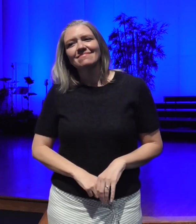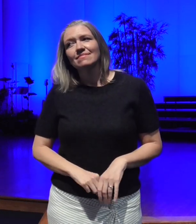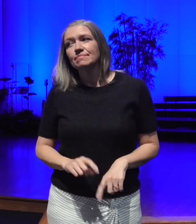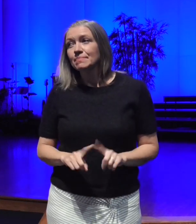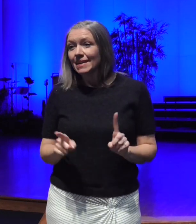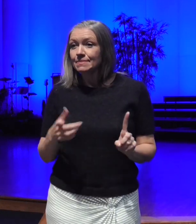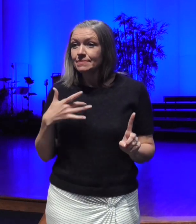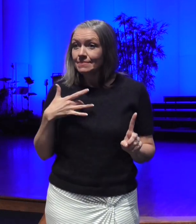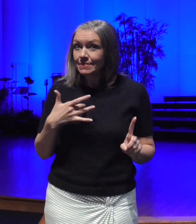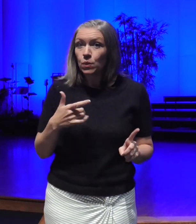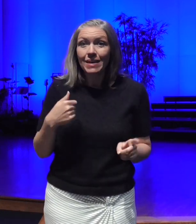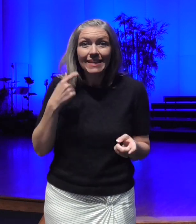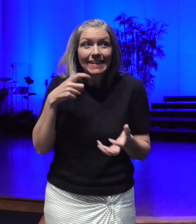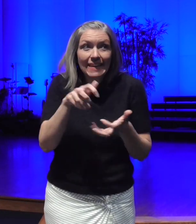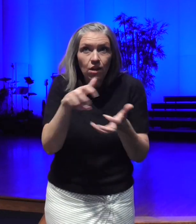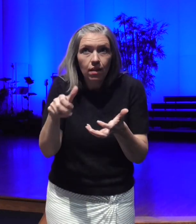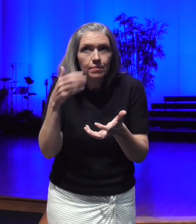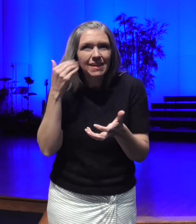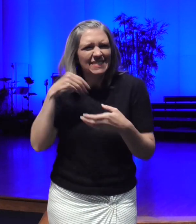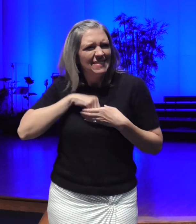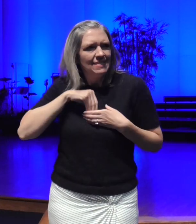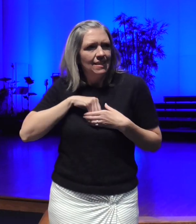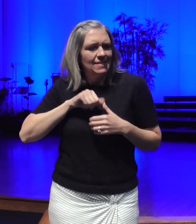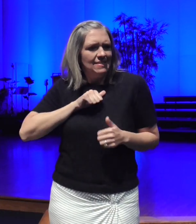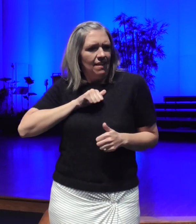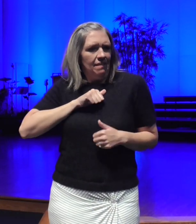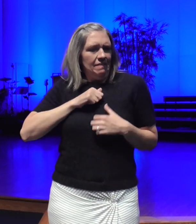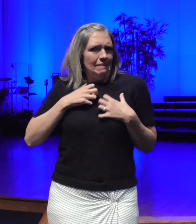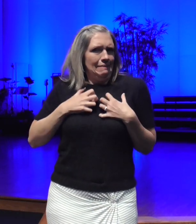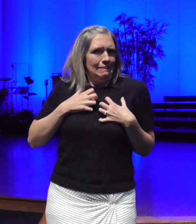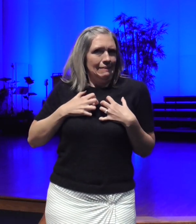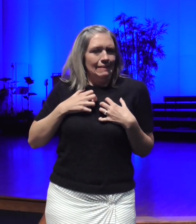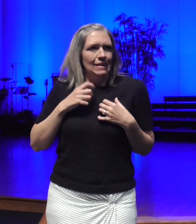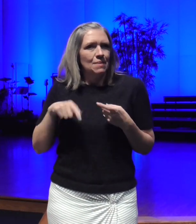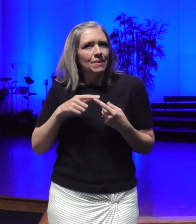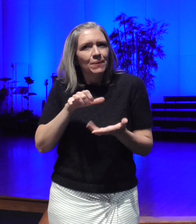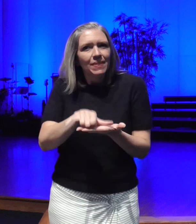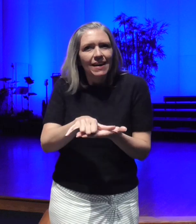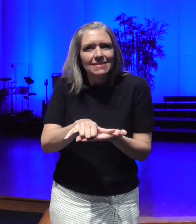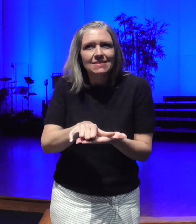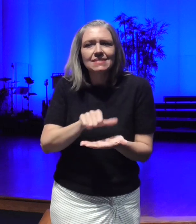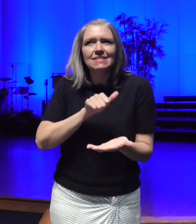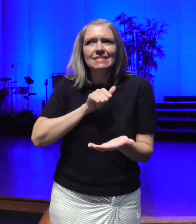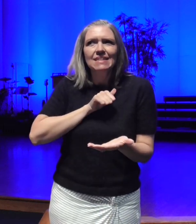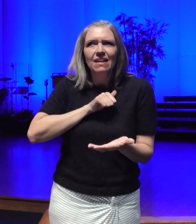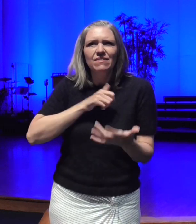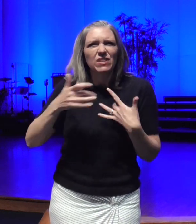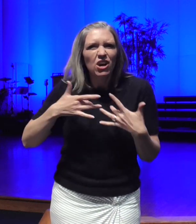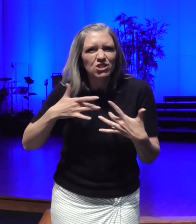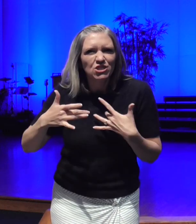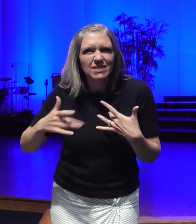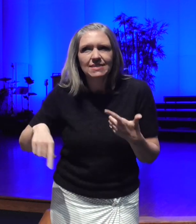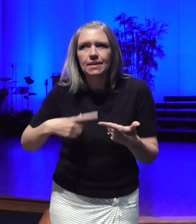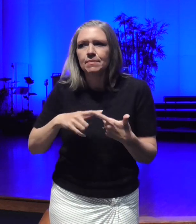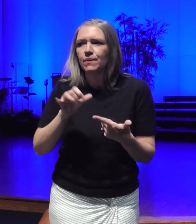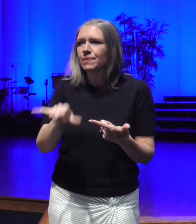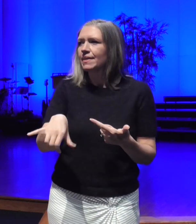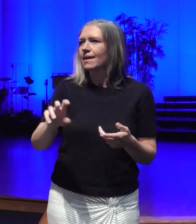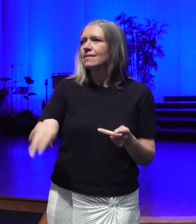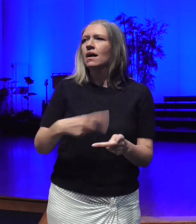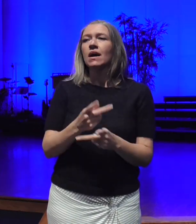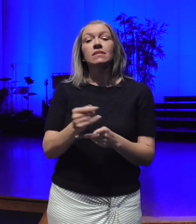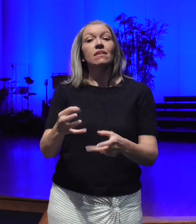But we giggle about it because we're self-conscious about that, aren't we? We are self-conscious to be in that kind